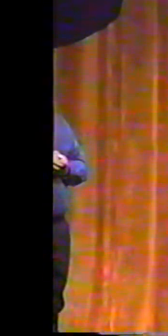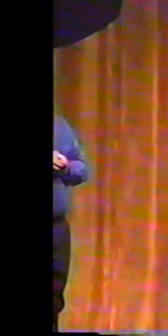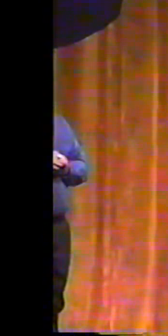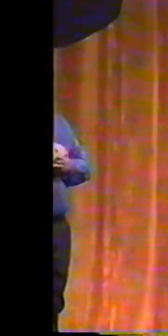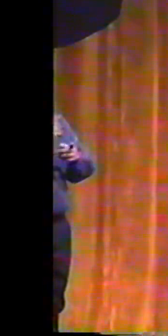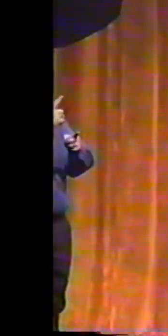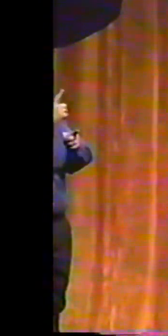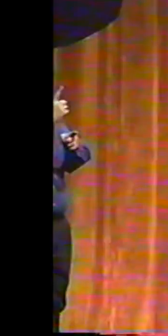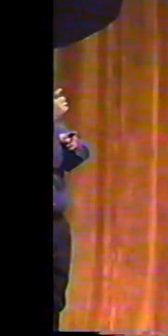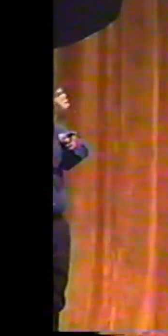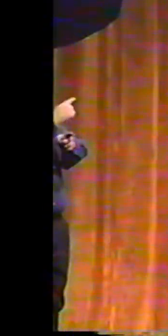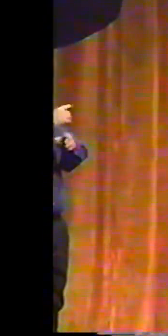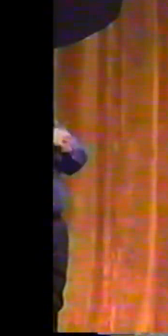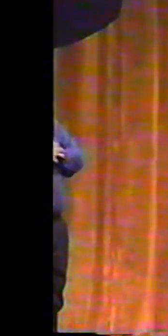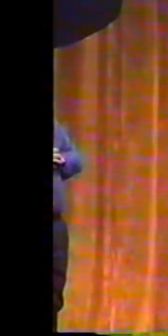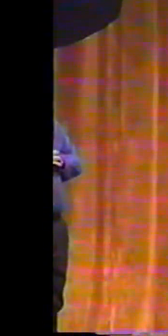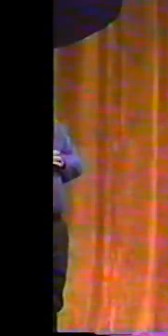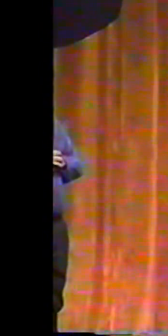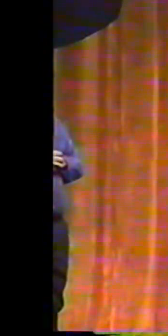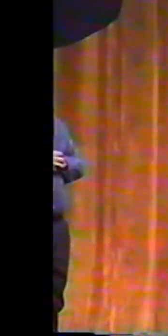May I ask a question from here? Sure.